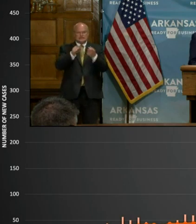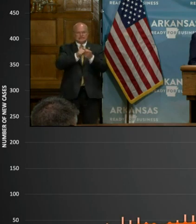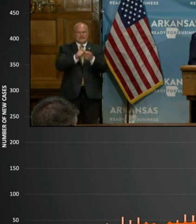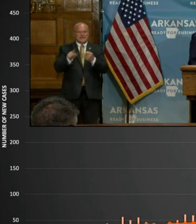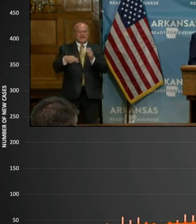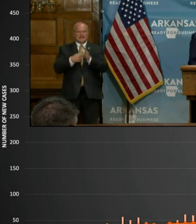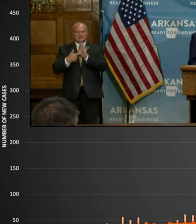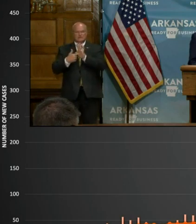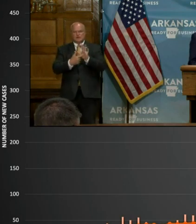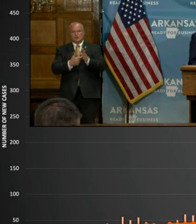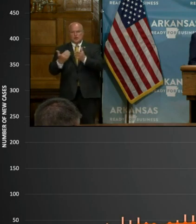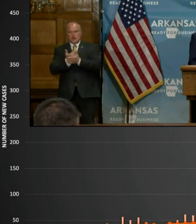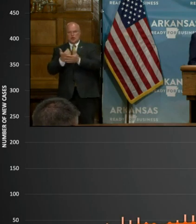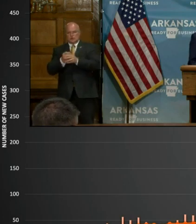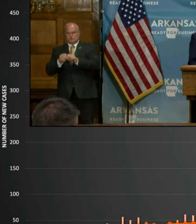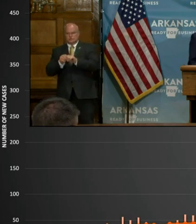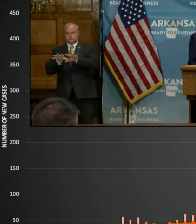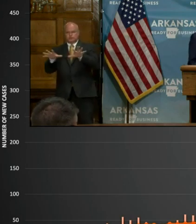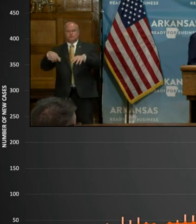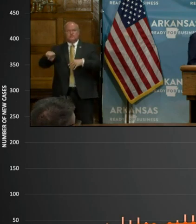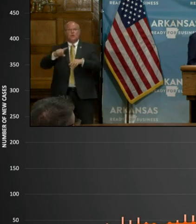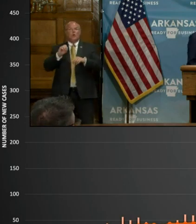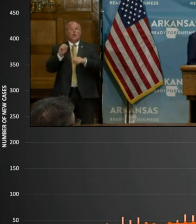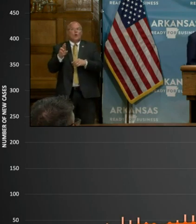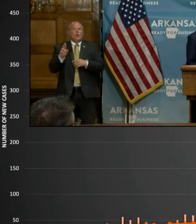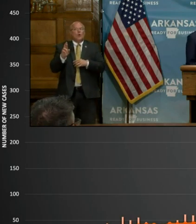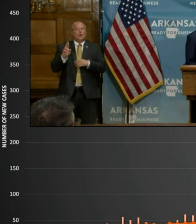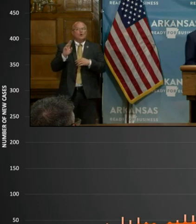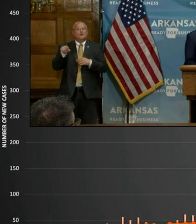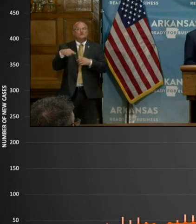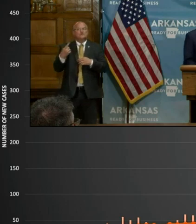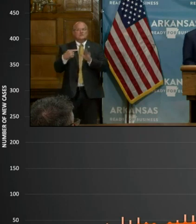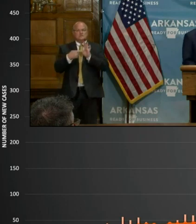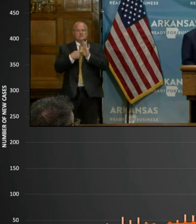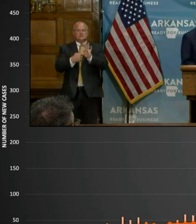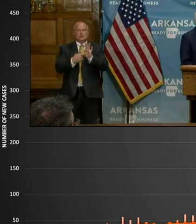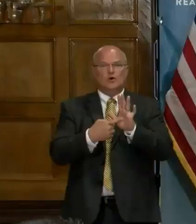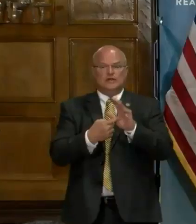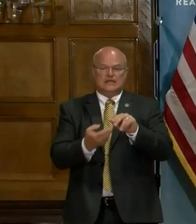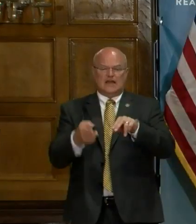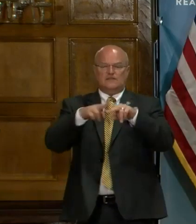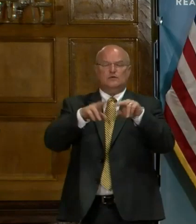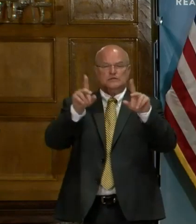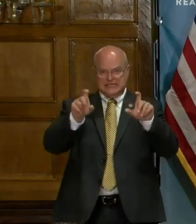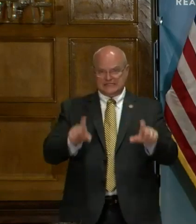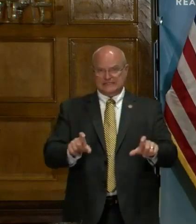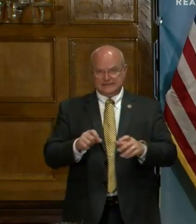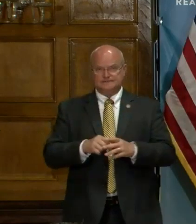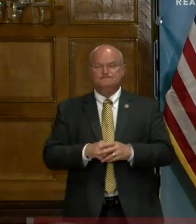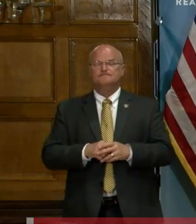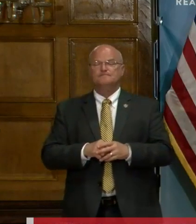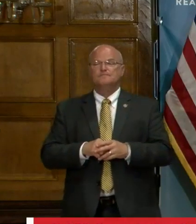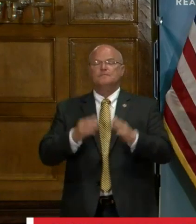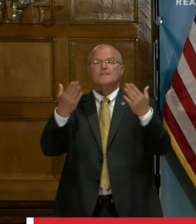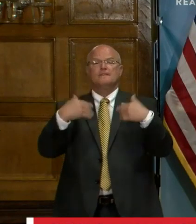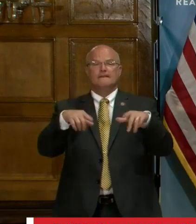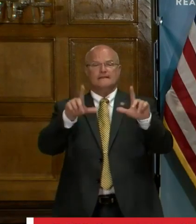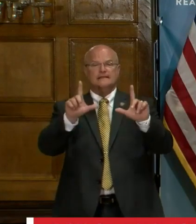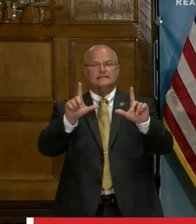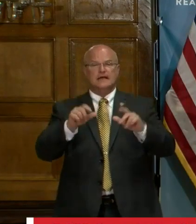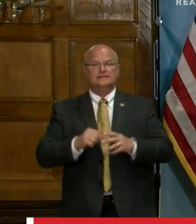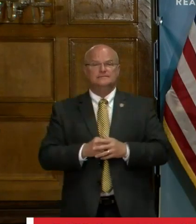whether this represents a new outbreak somewhere or whether it is just a reflection of increased testing. If you go to the